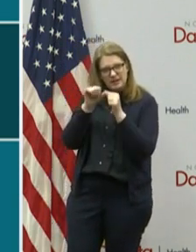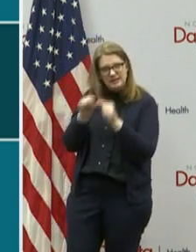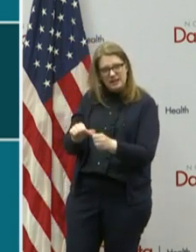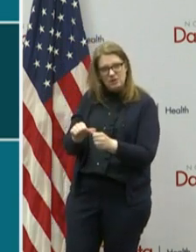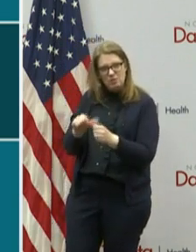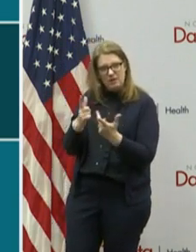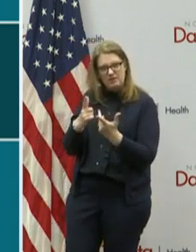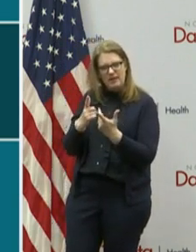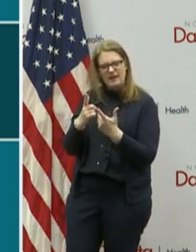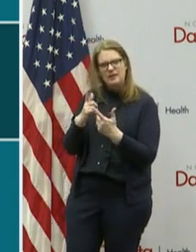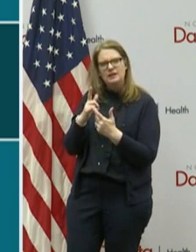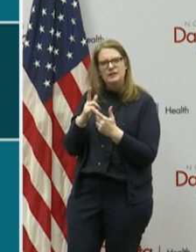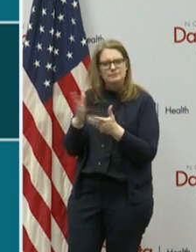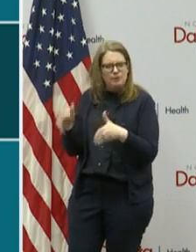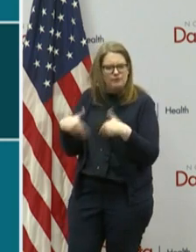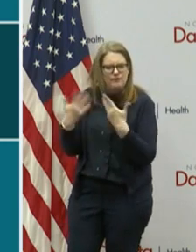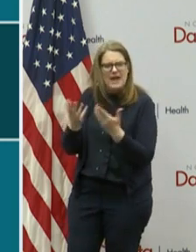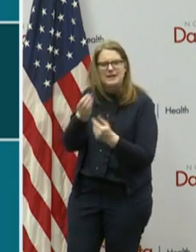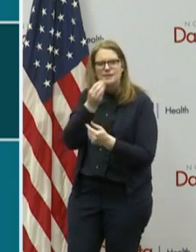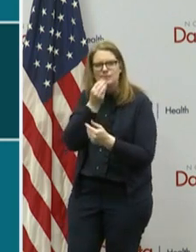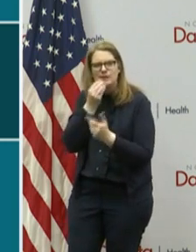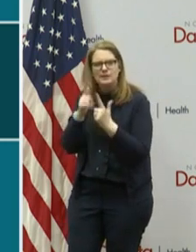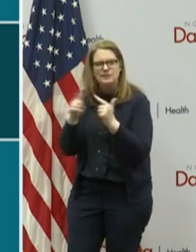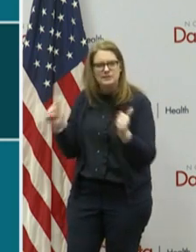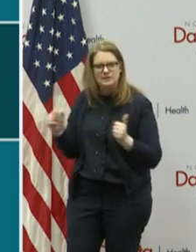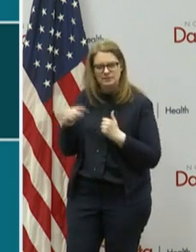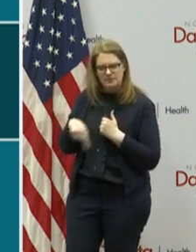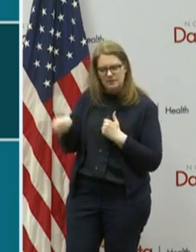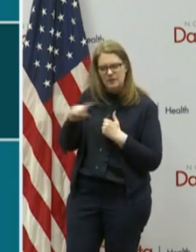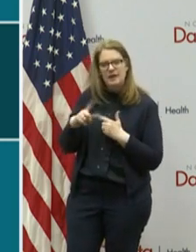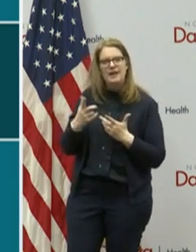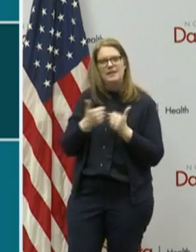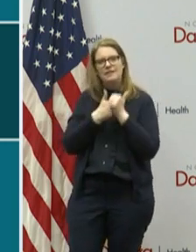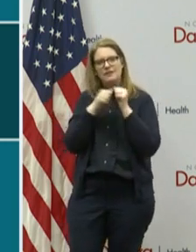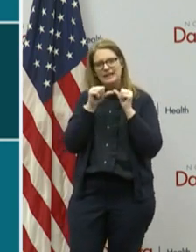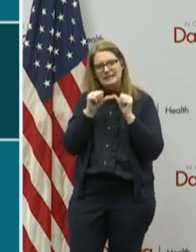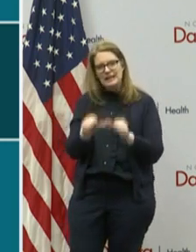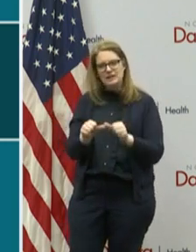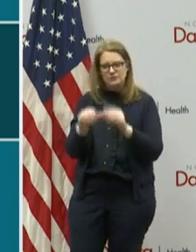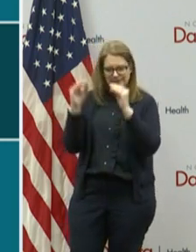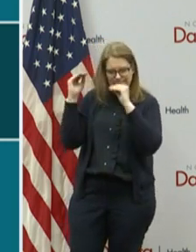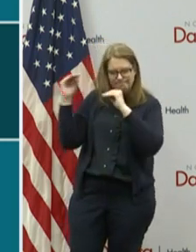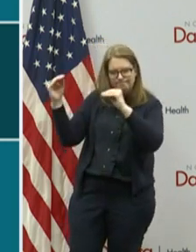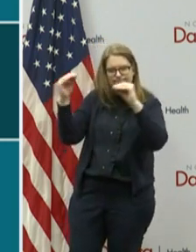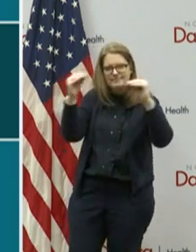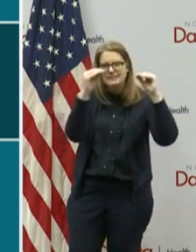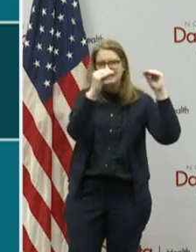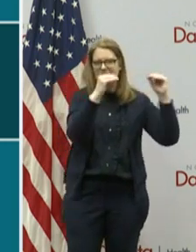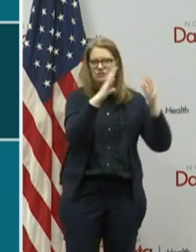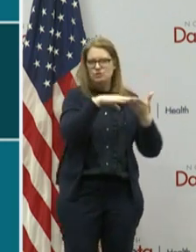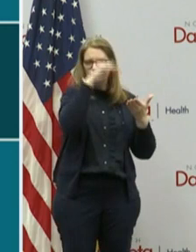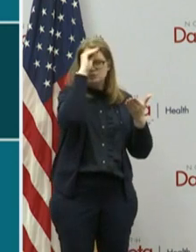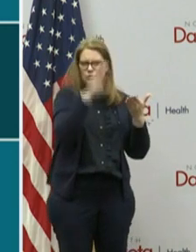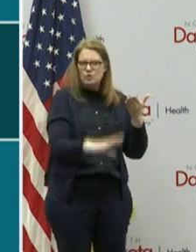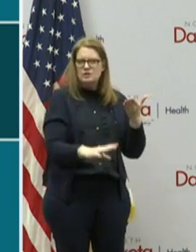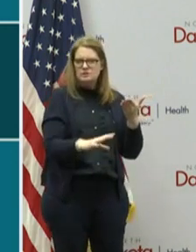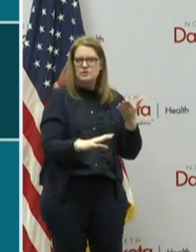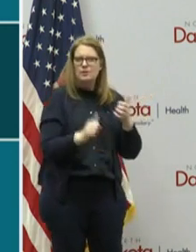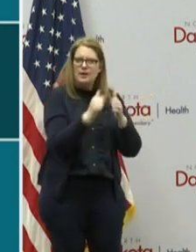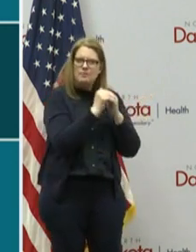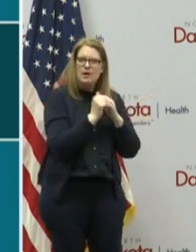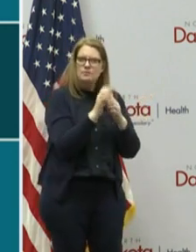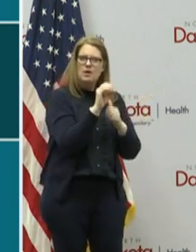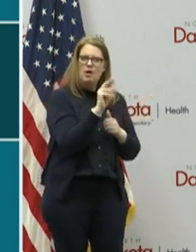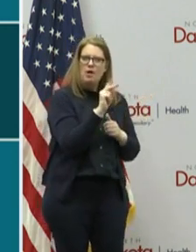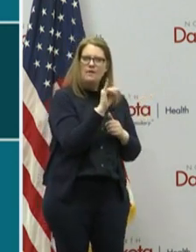special ed mission during this time. And they've continued to educate students across the state through creative combinations of